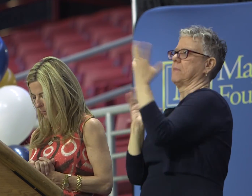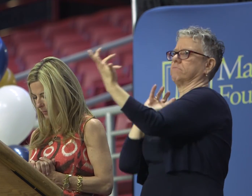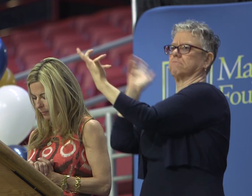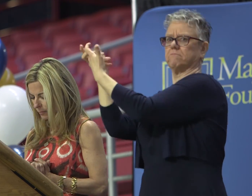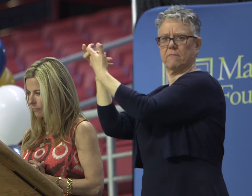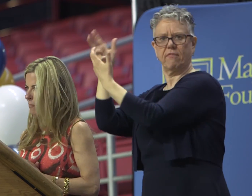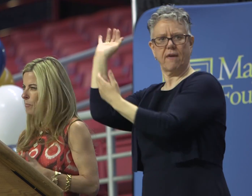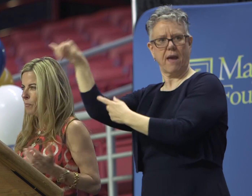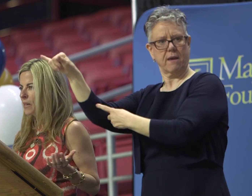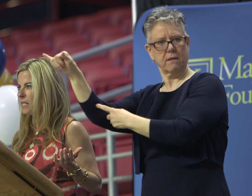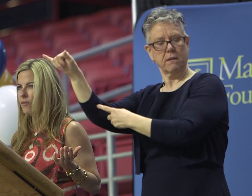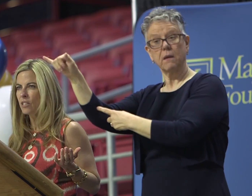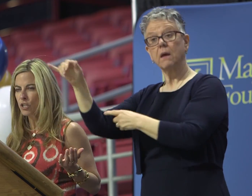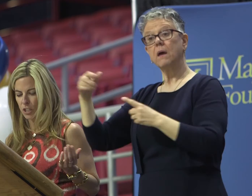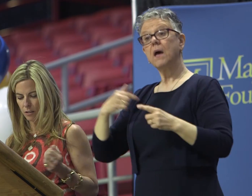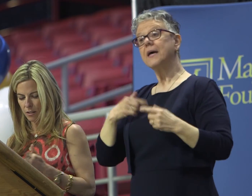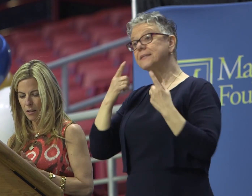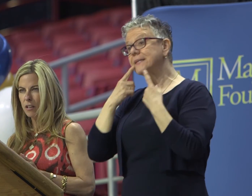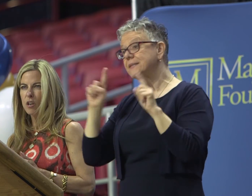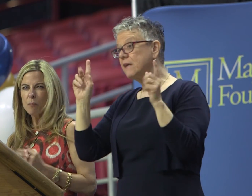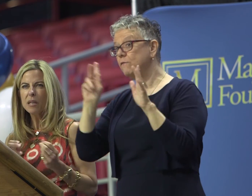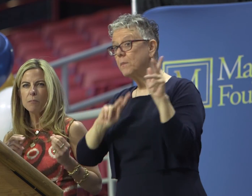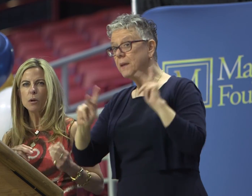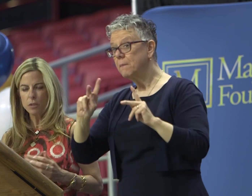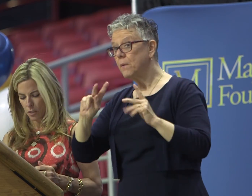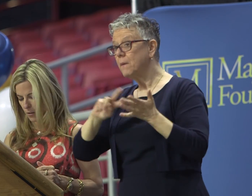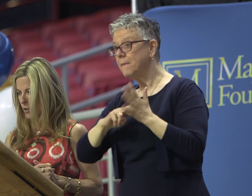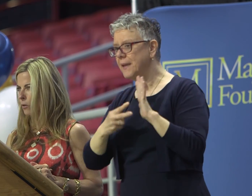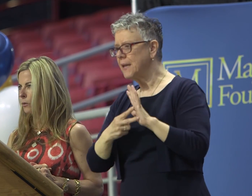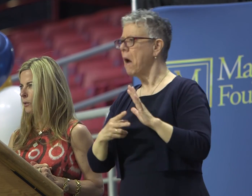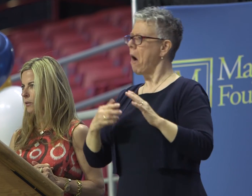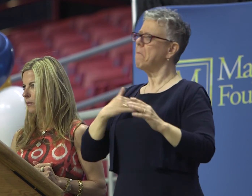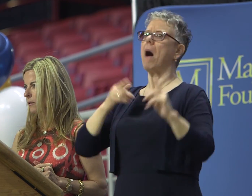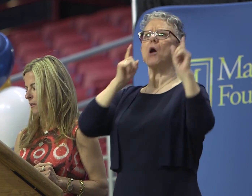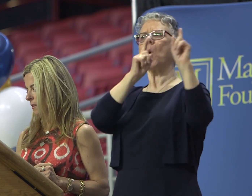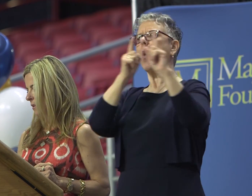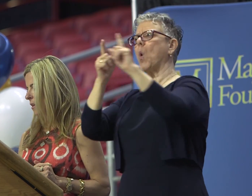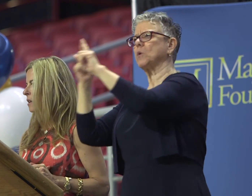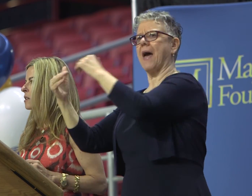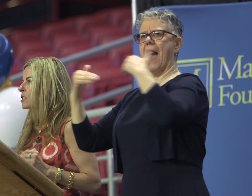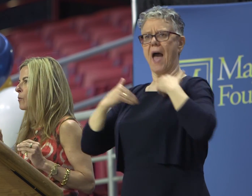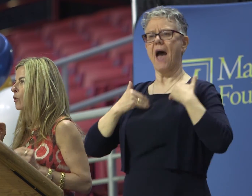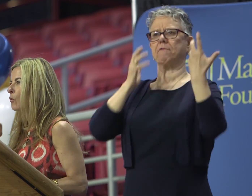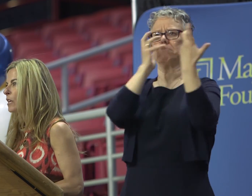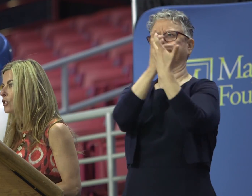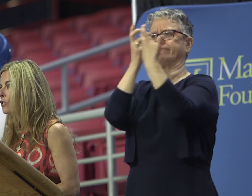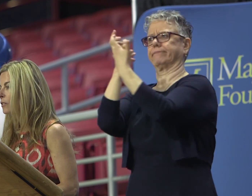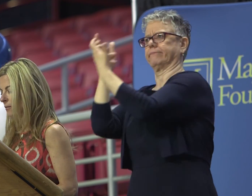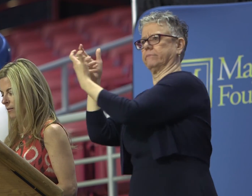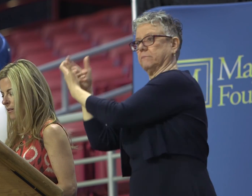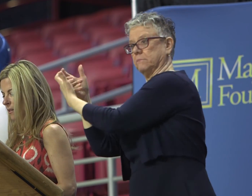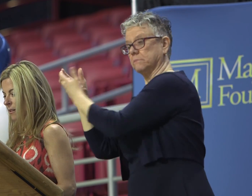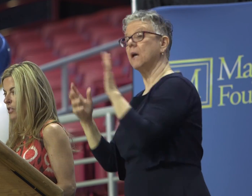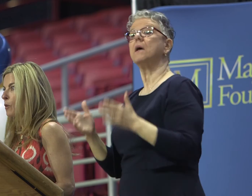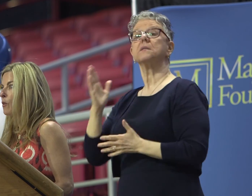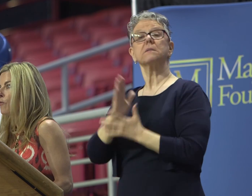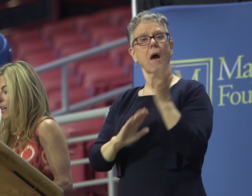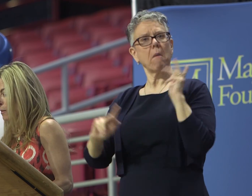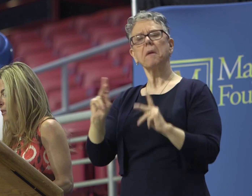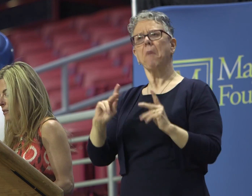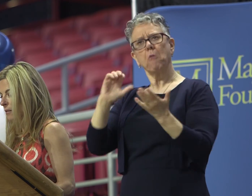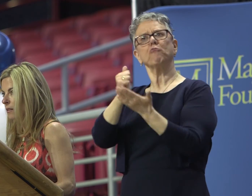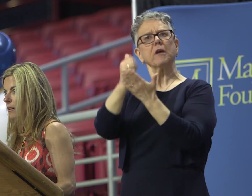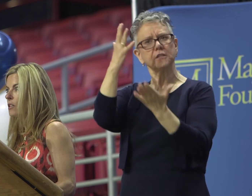people, by definition, meet most of their goals. Some are rich, some